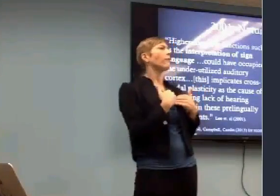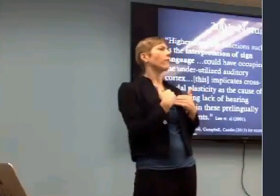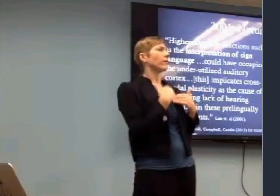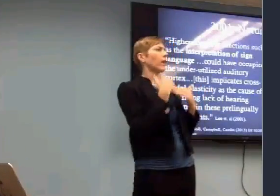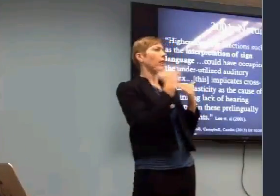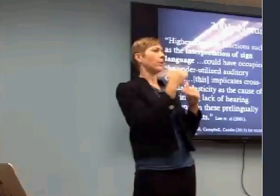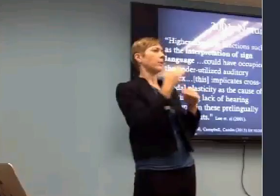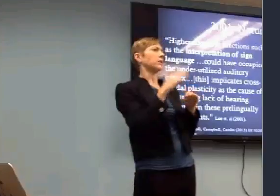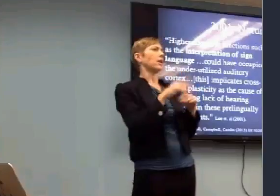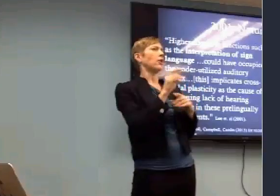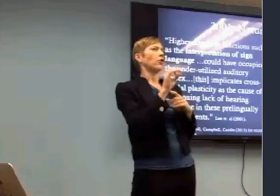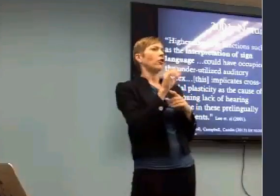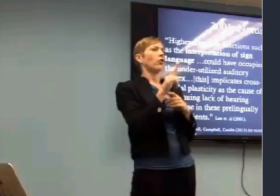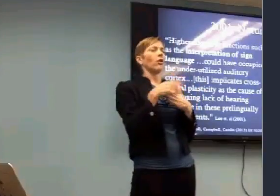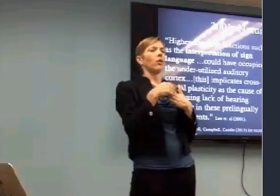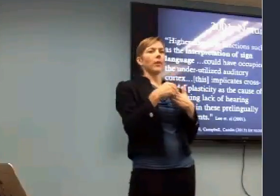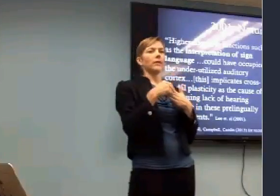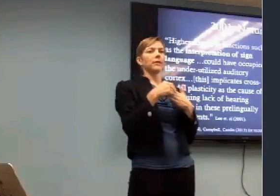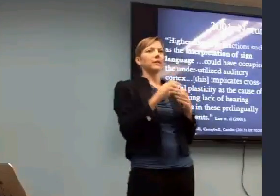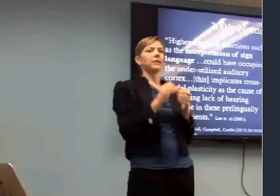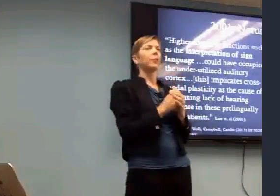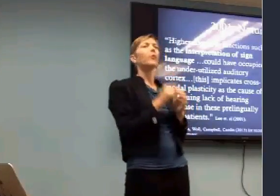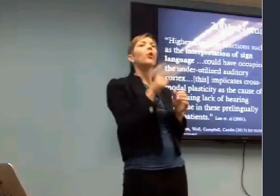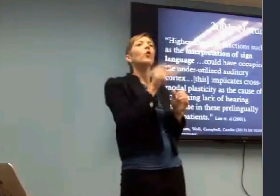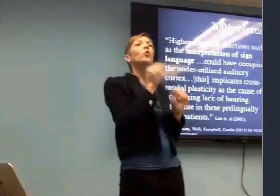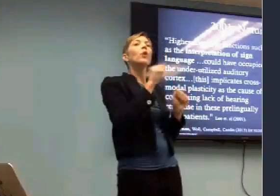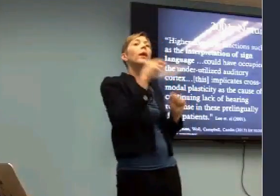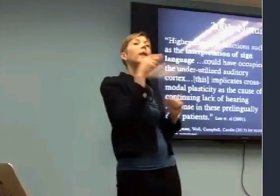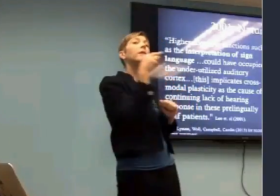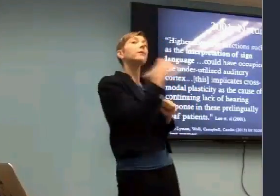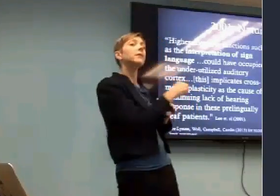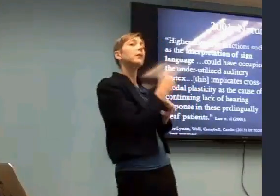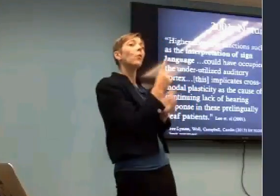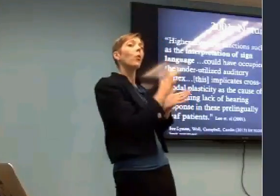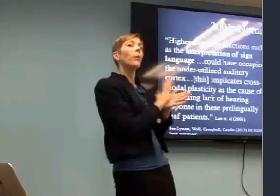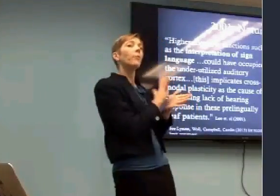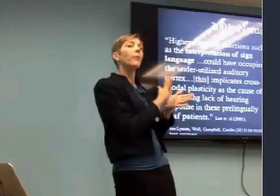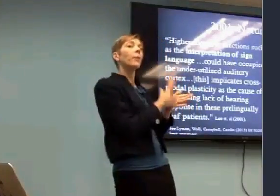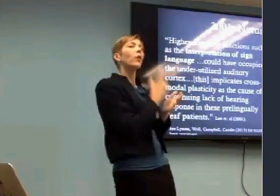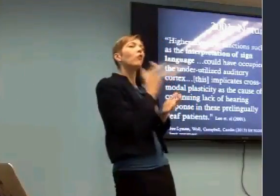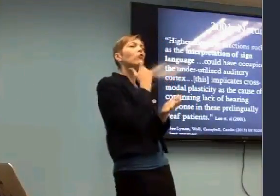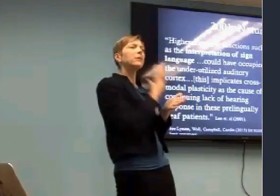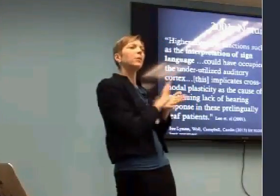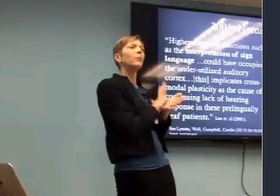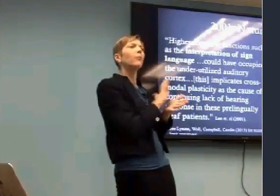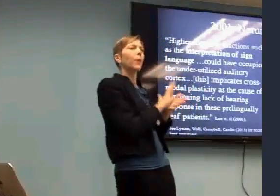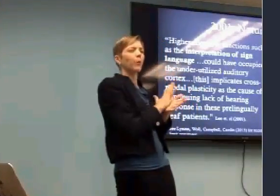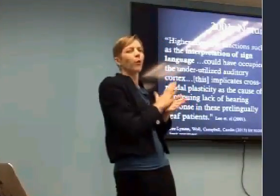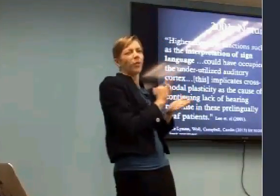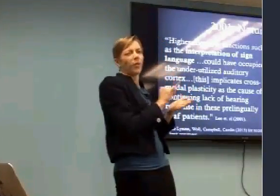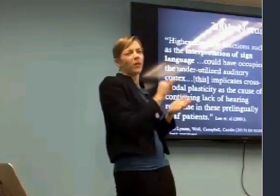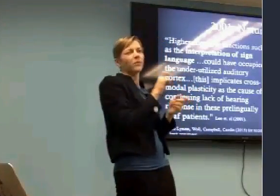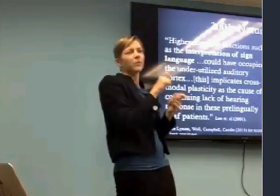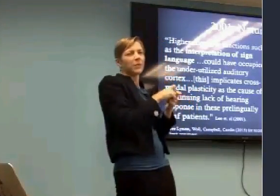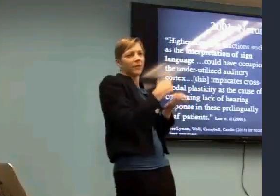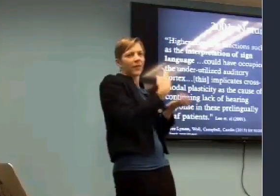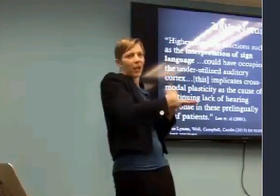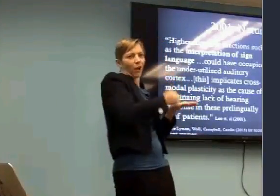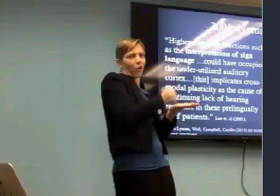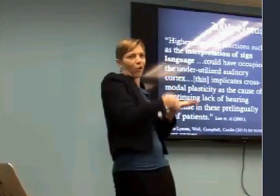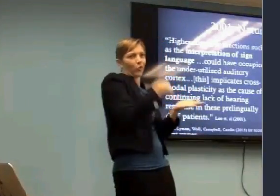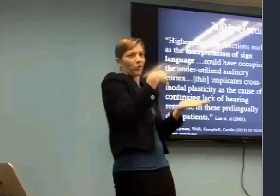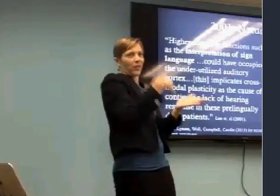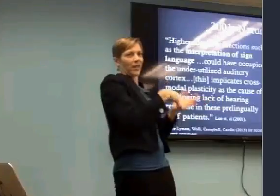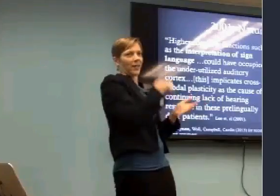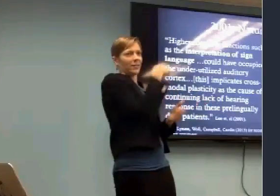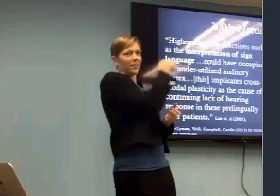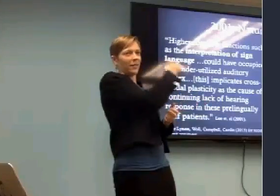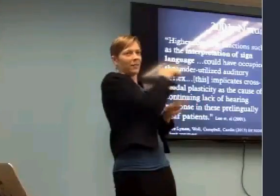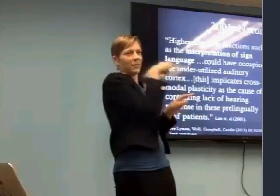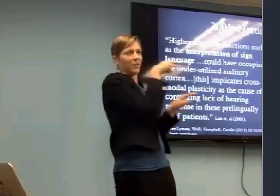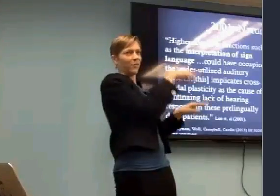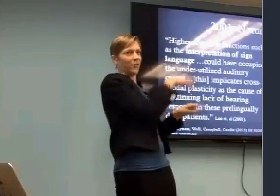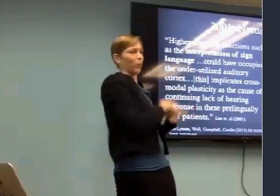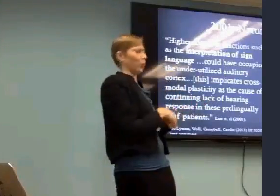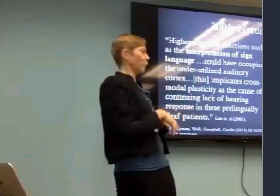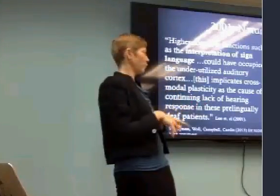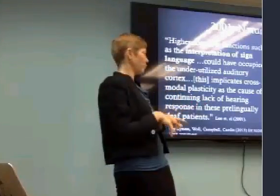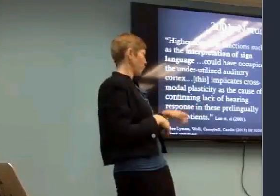this argument that we have limitations then to neuroplasticity. And one can see, looking at this paper, this recent paper that actually